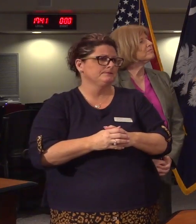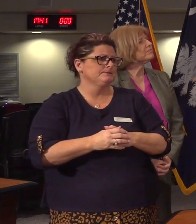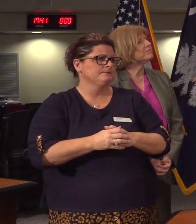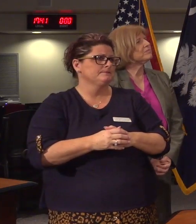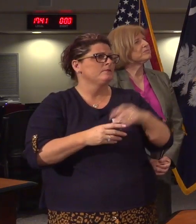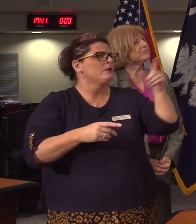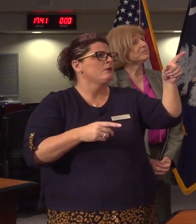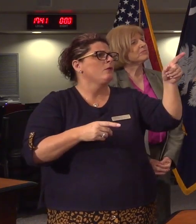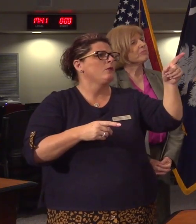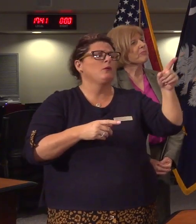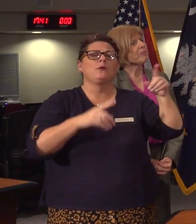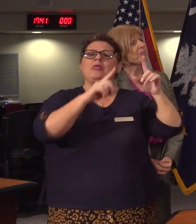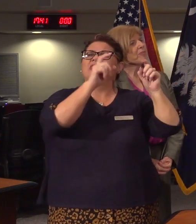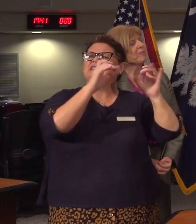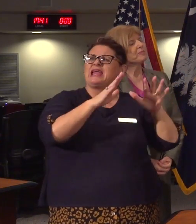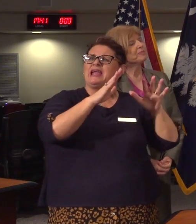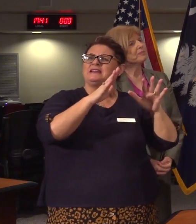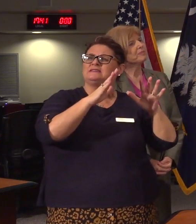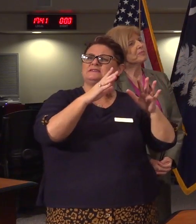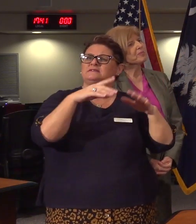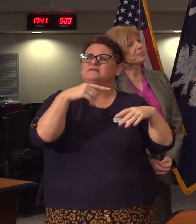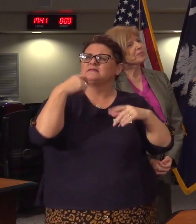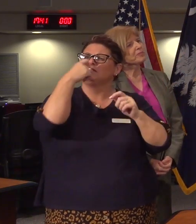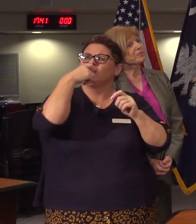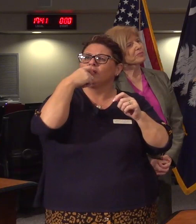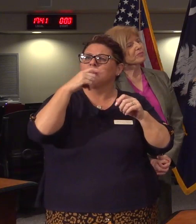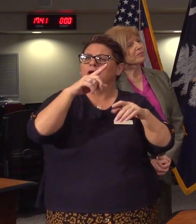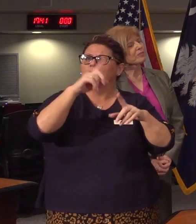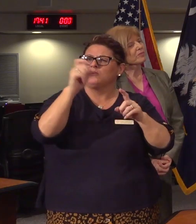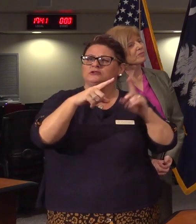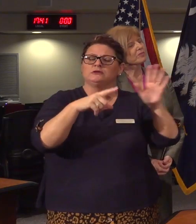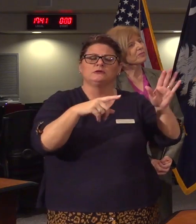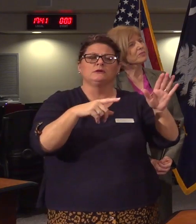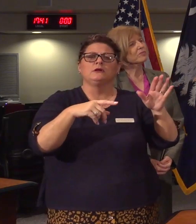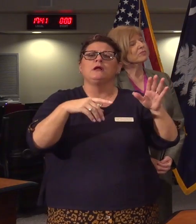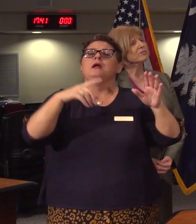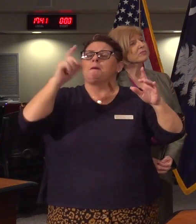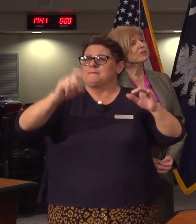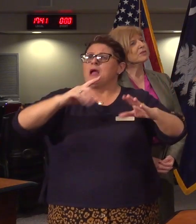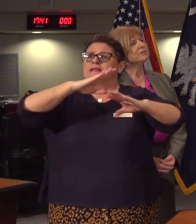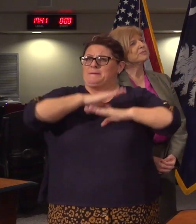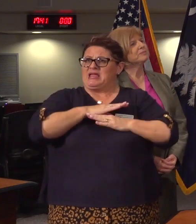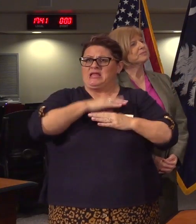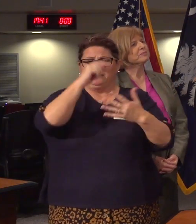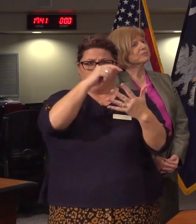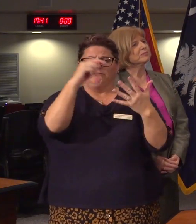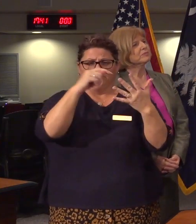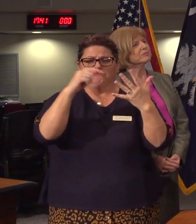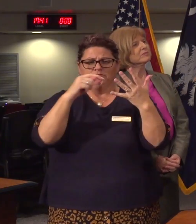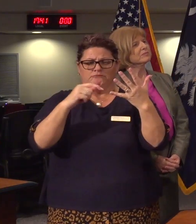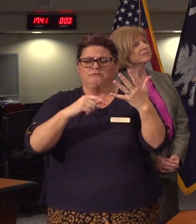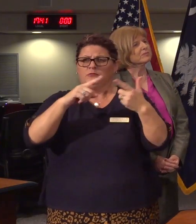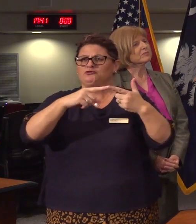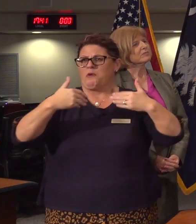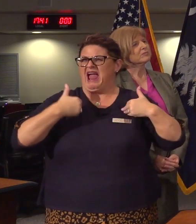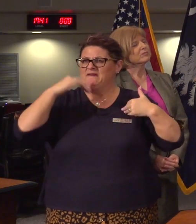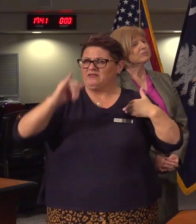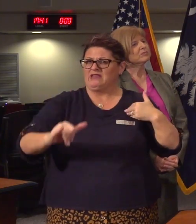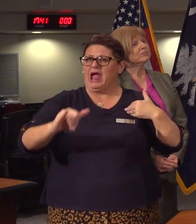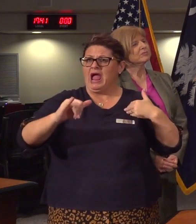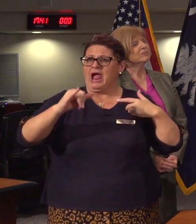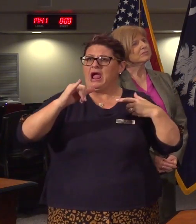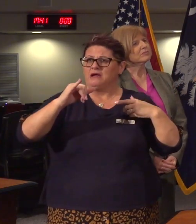A follow-up on the test question, if I can. There's certain criteria that people have to meet in order to get this coronavirus test. Do